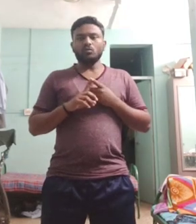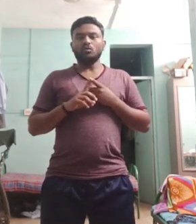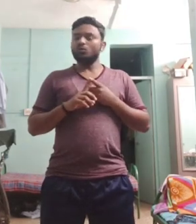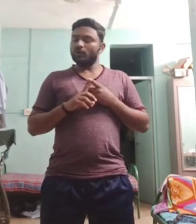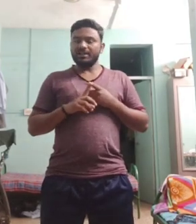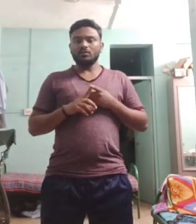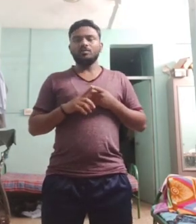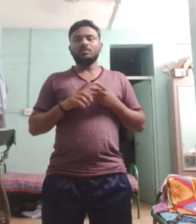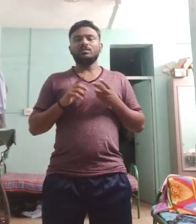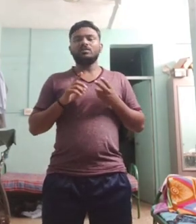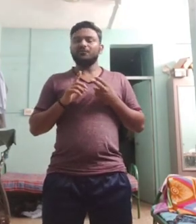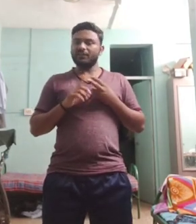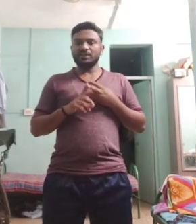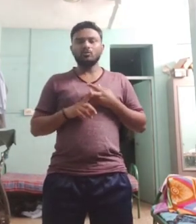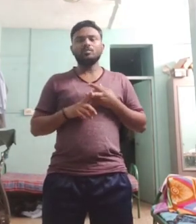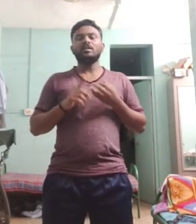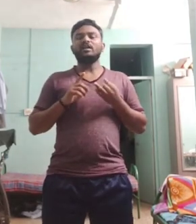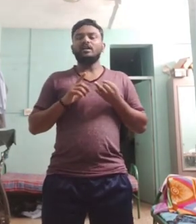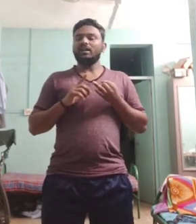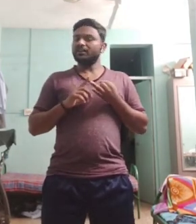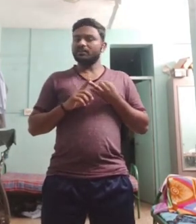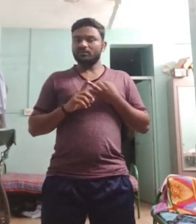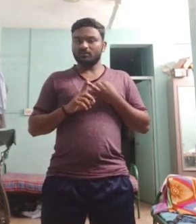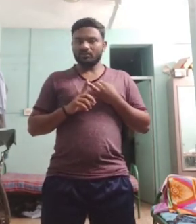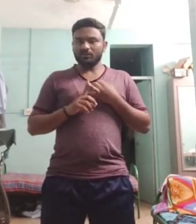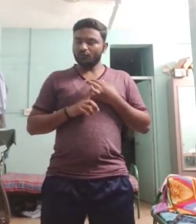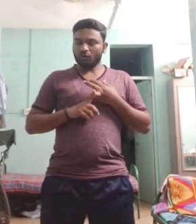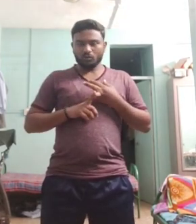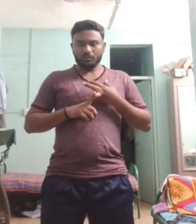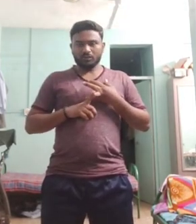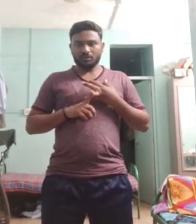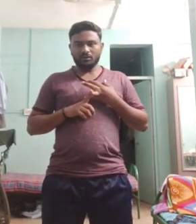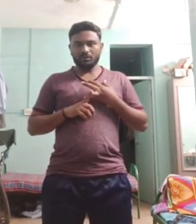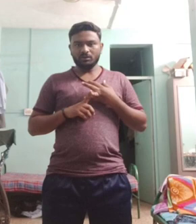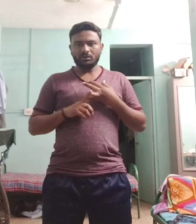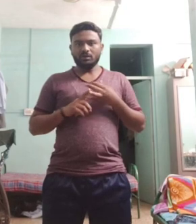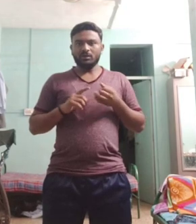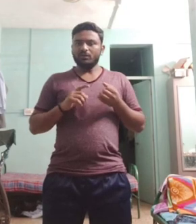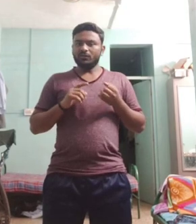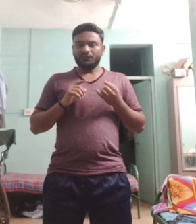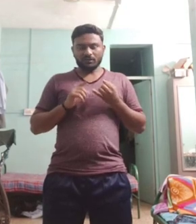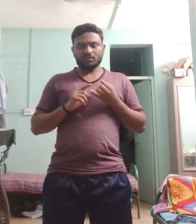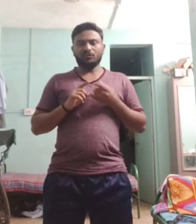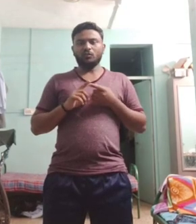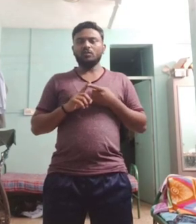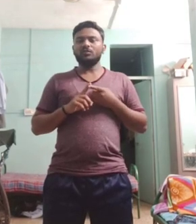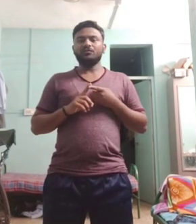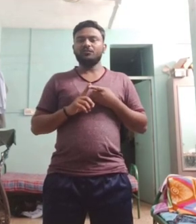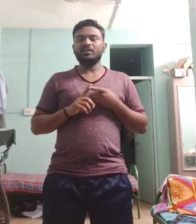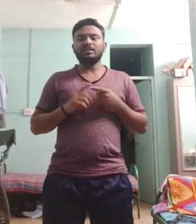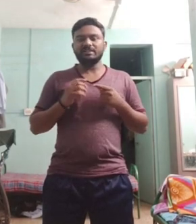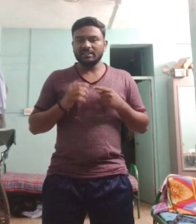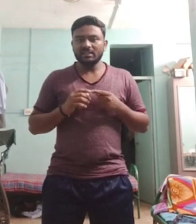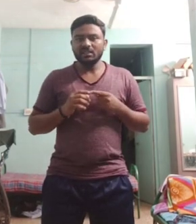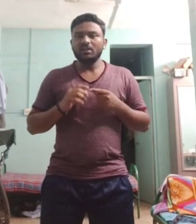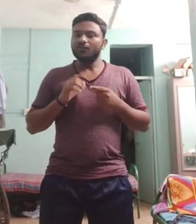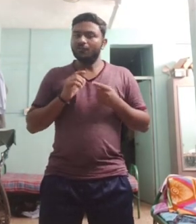do while loop and for loop. First of all, we'll see while